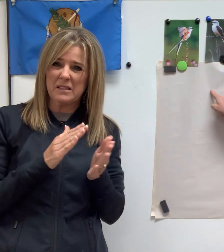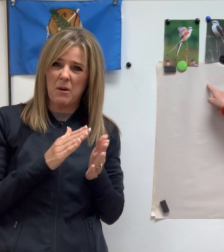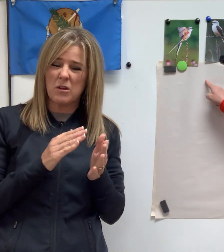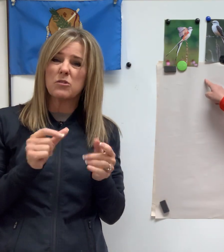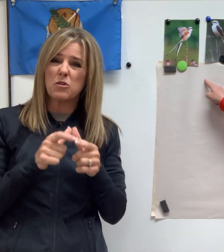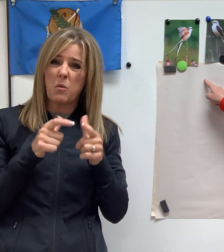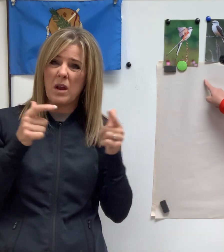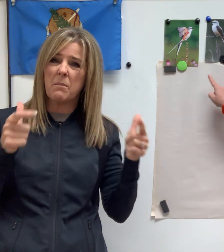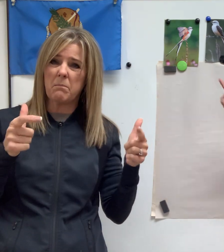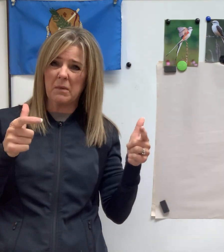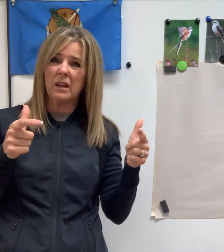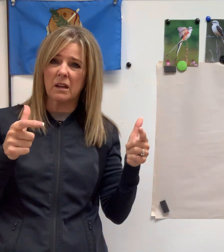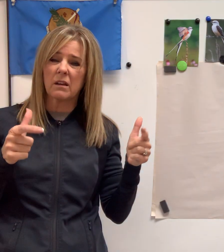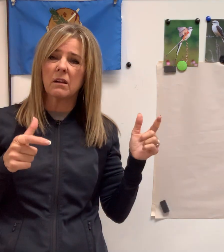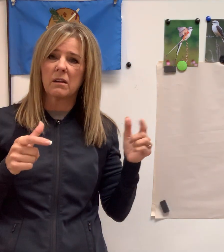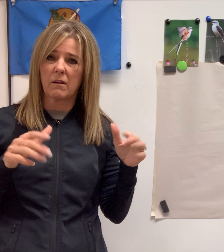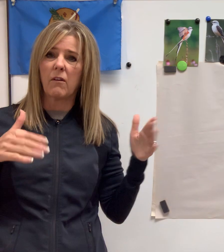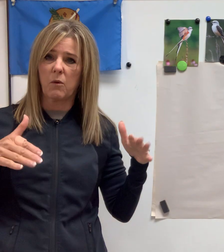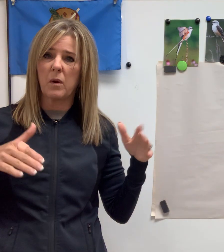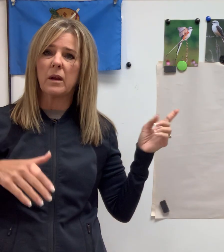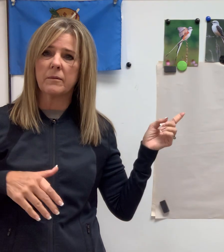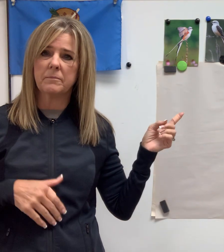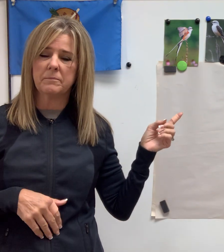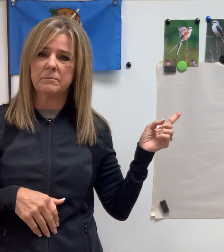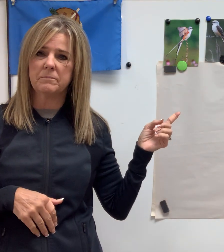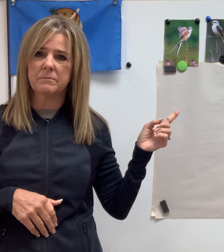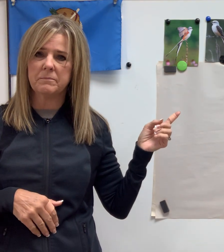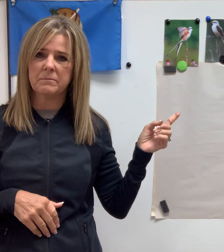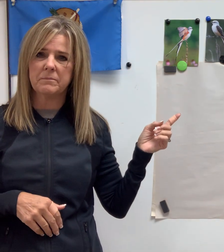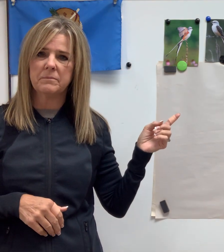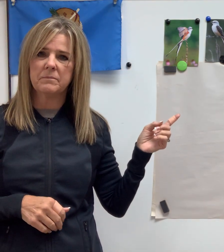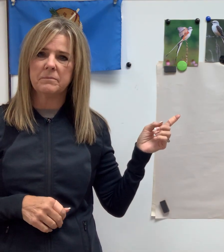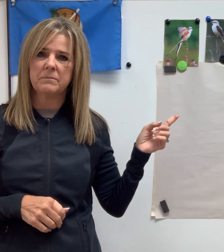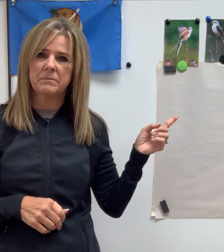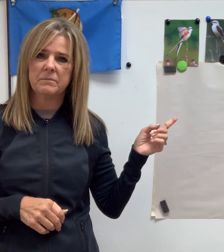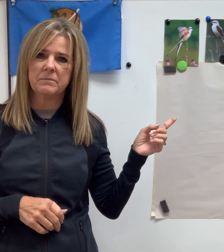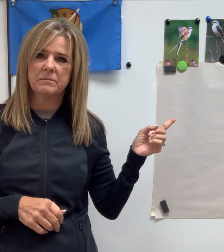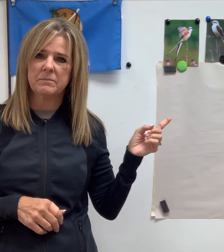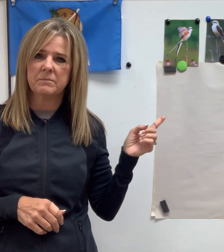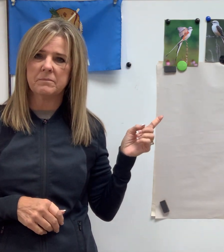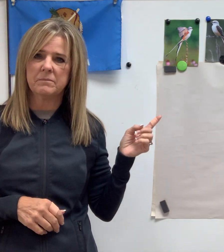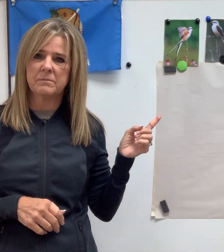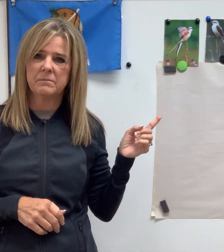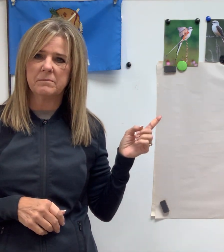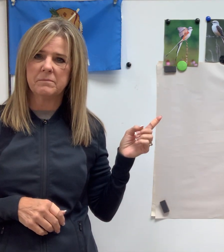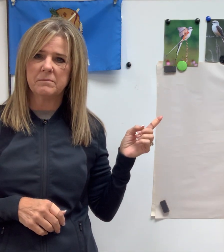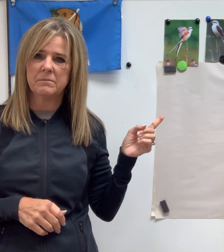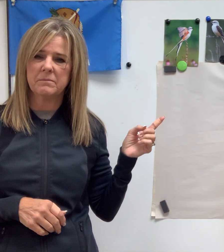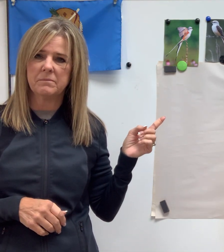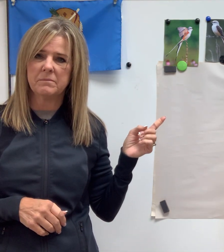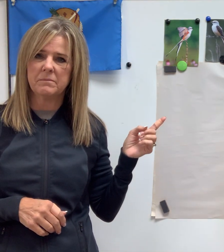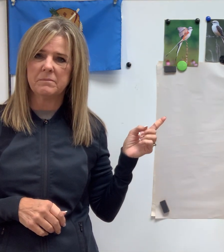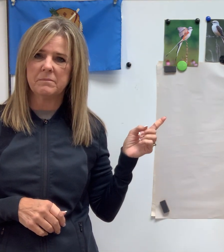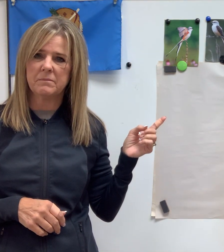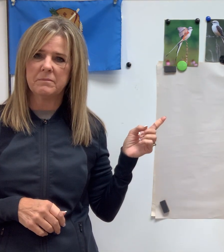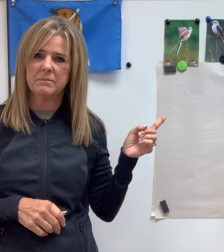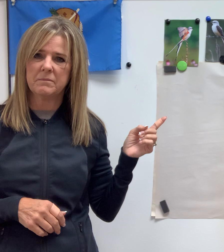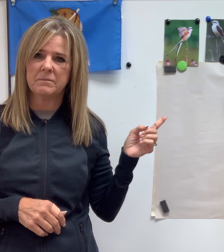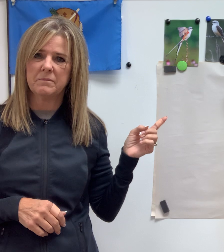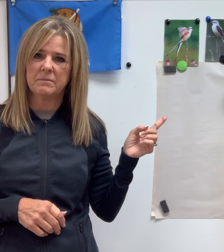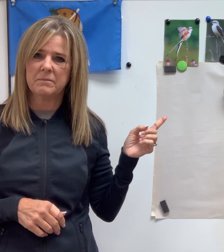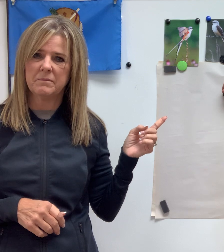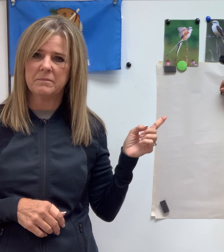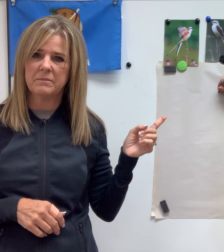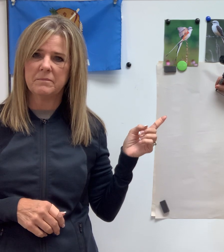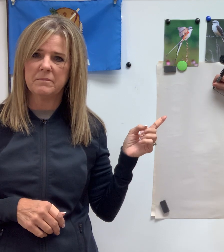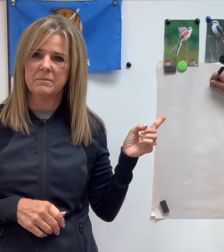it kind of a little bit big, okay? So just keep that in mind. I'm going to make this slanted line up and over for that